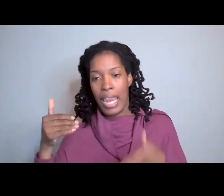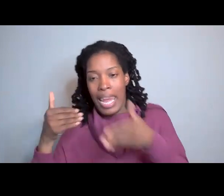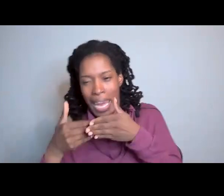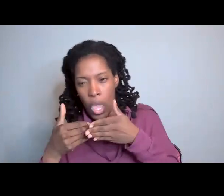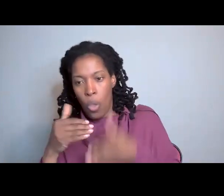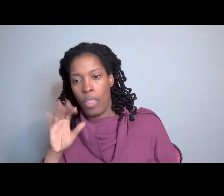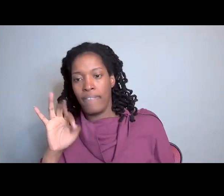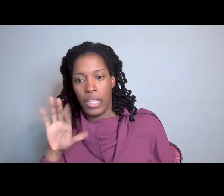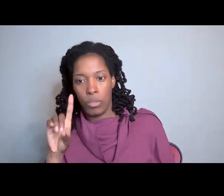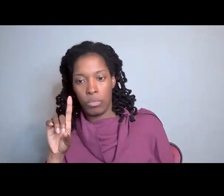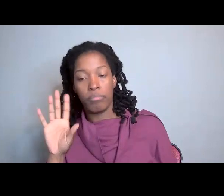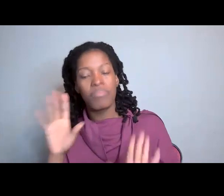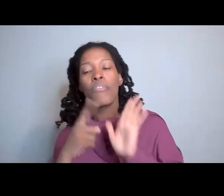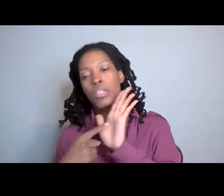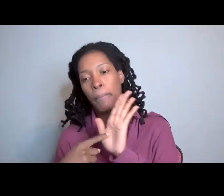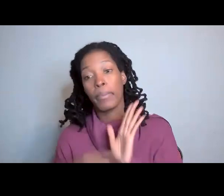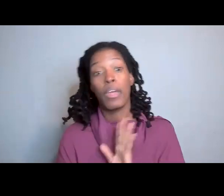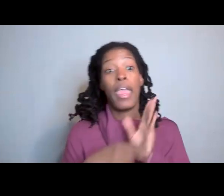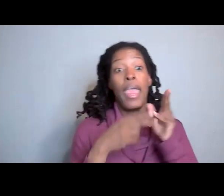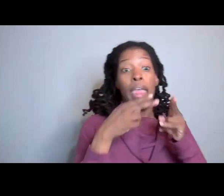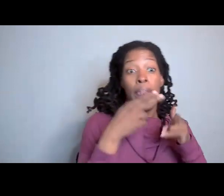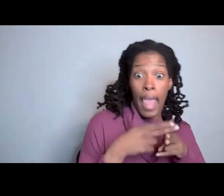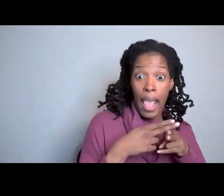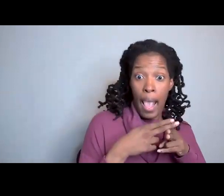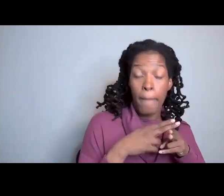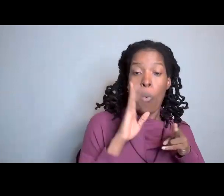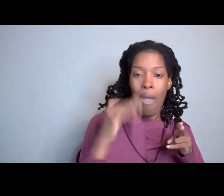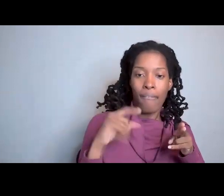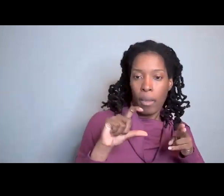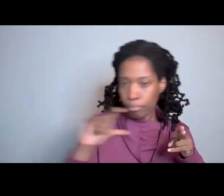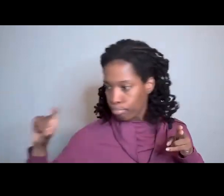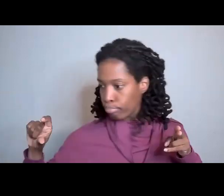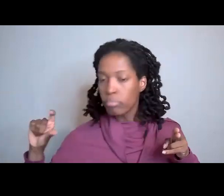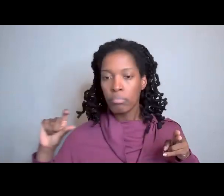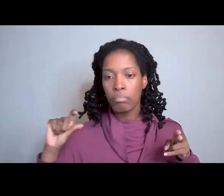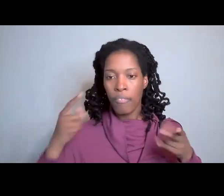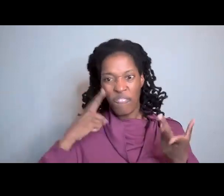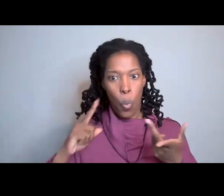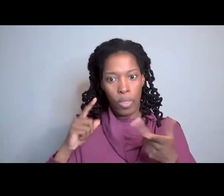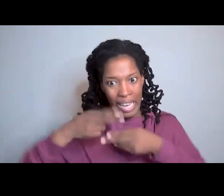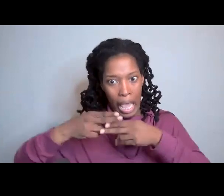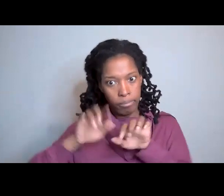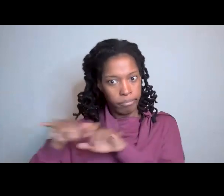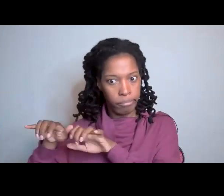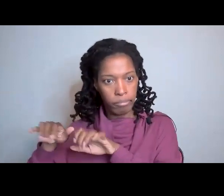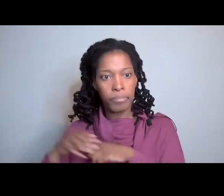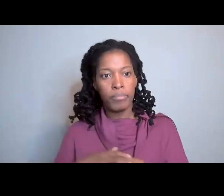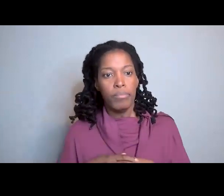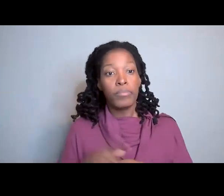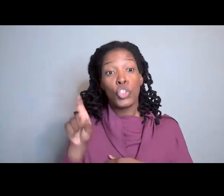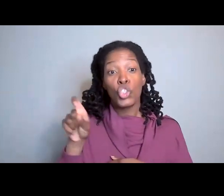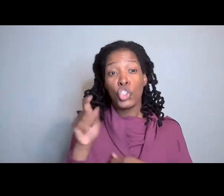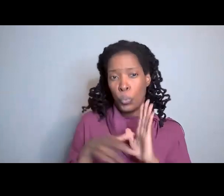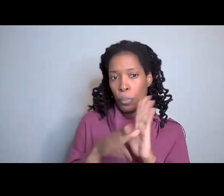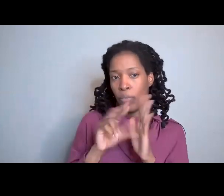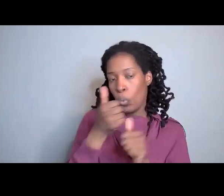name, then you have a namespace. You should review each tooltip. If